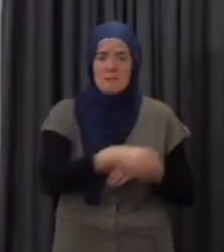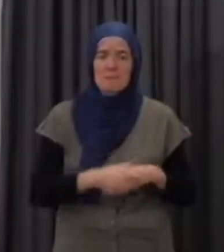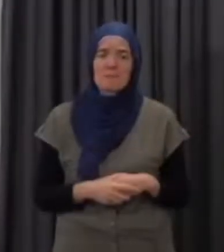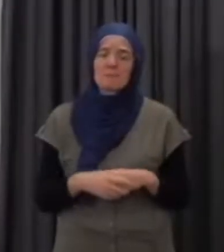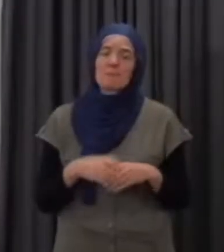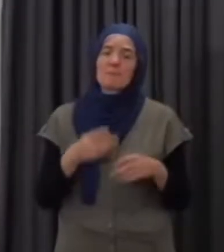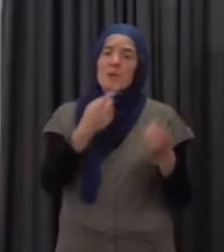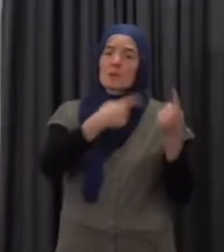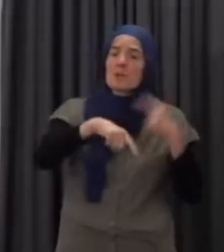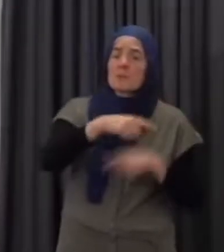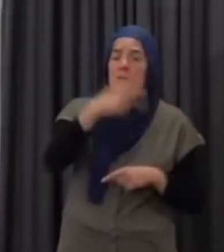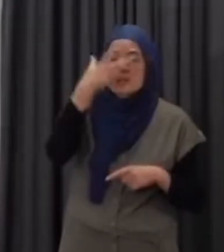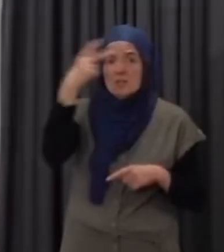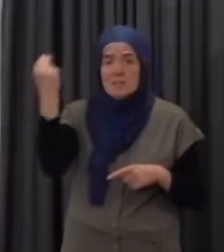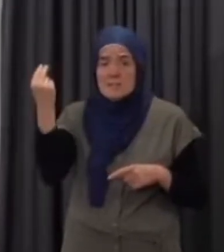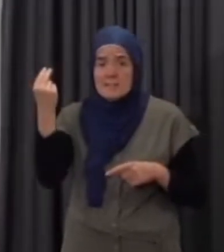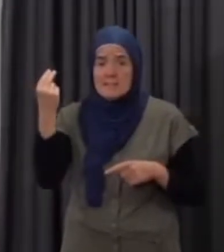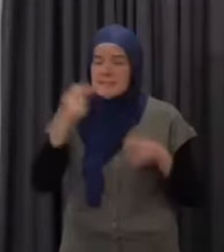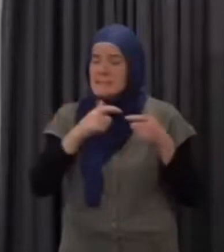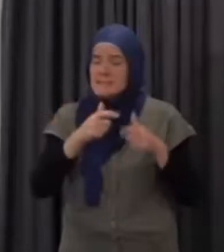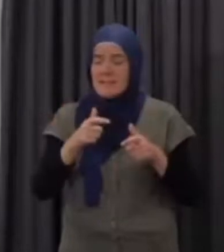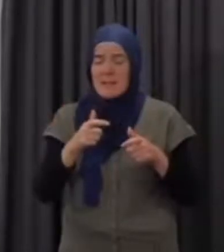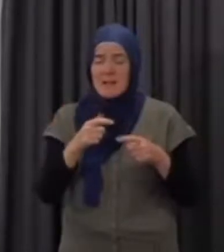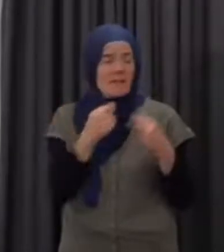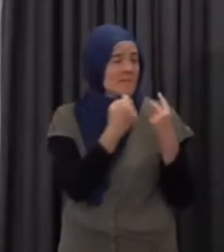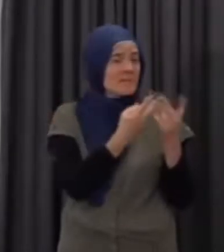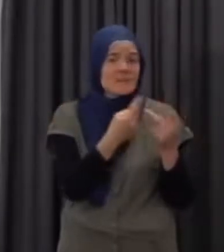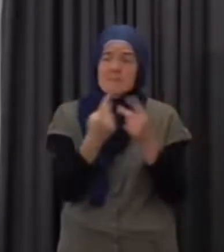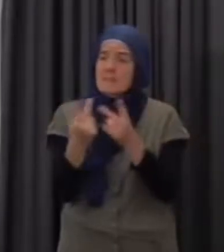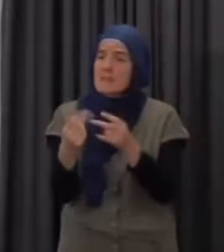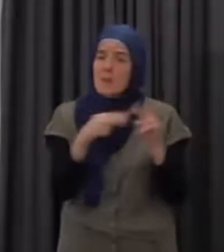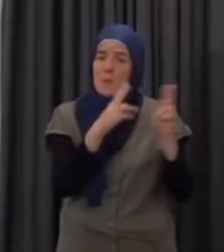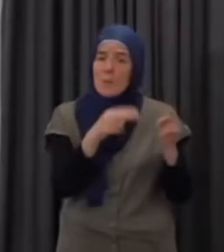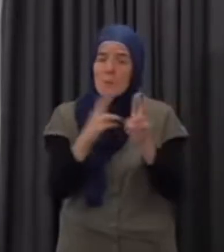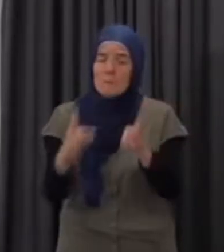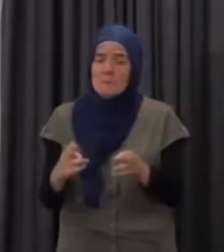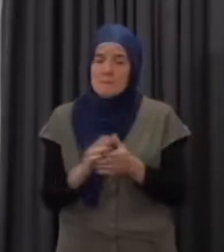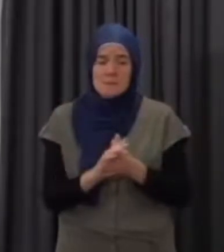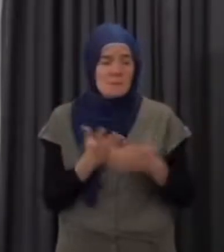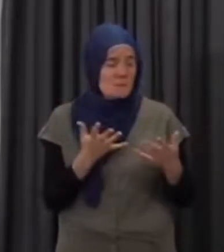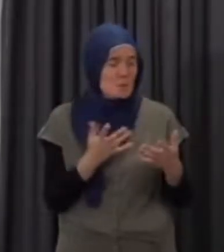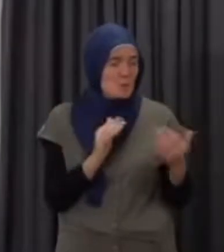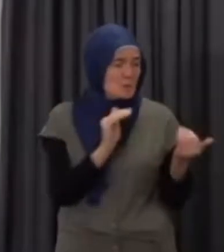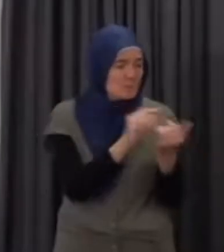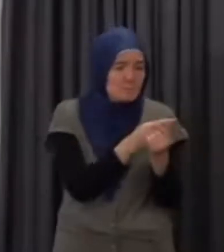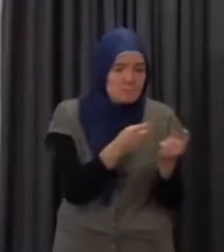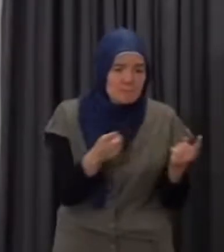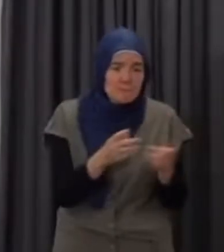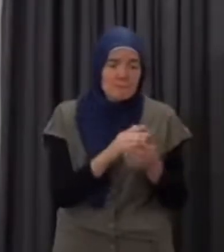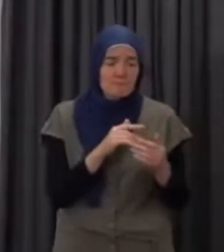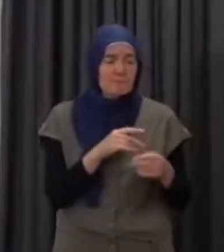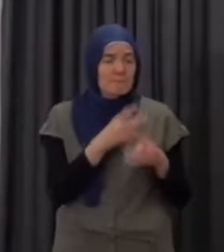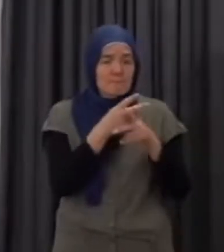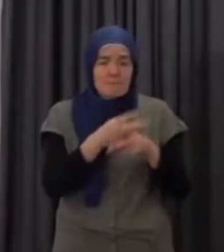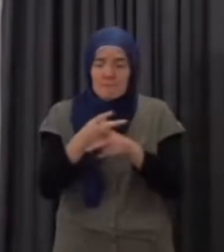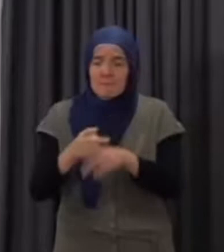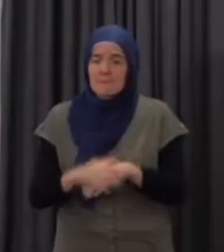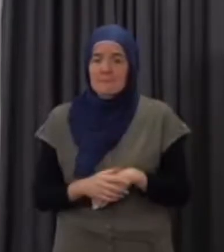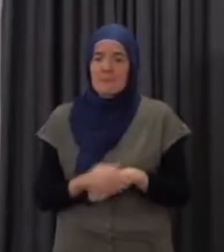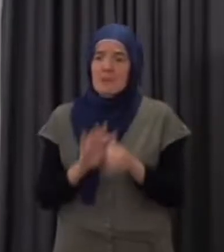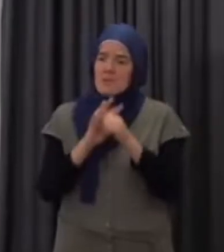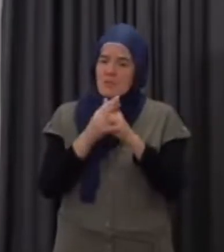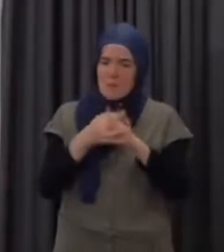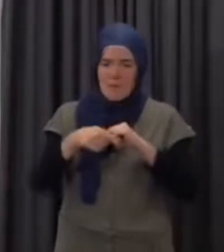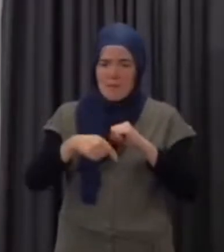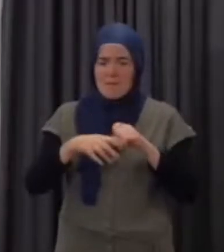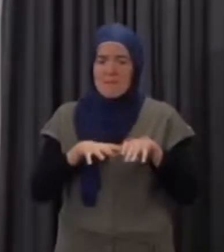Community nurses continue to see patients in their own homes, whatever the diagnosis, to meet patient needs. Coronavirus has not removed the need for people